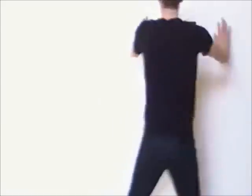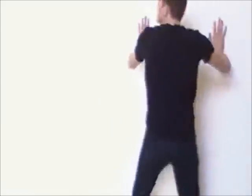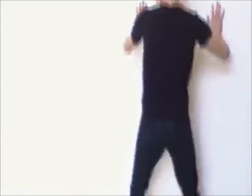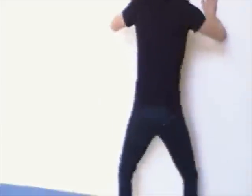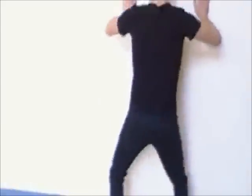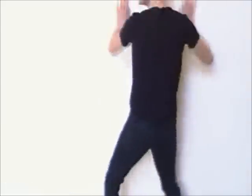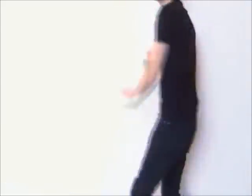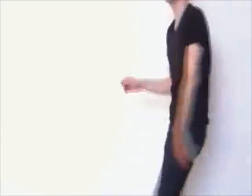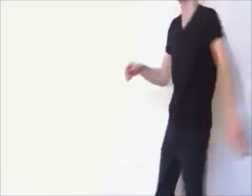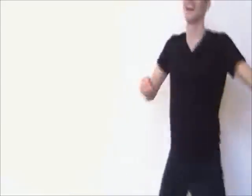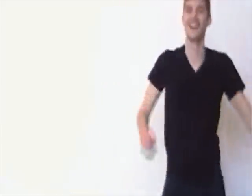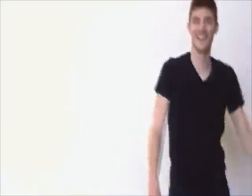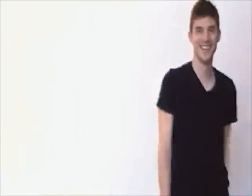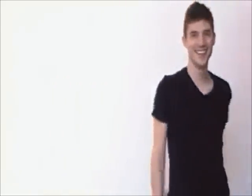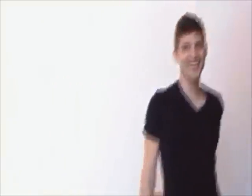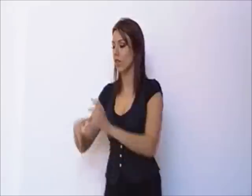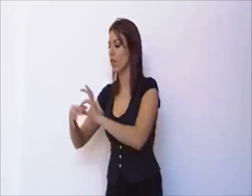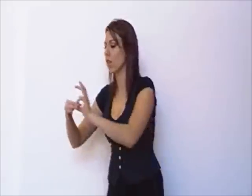I'm gonna break it down.